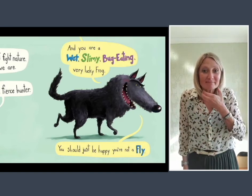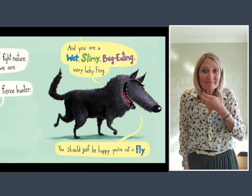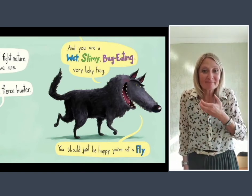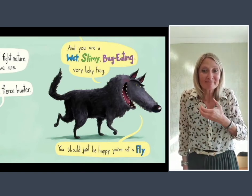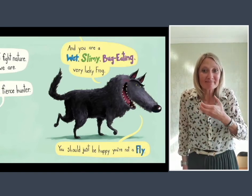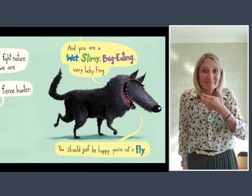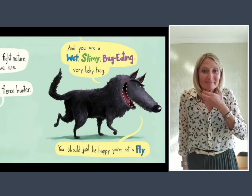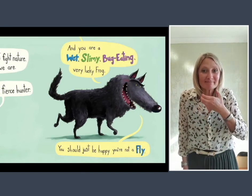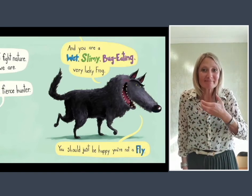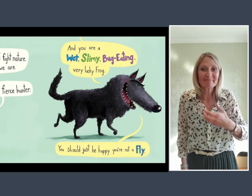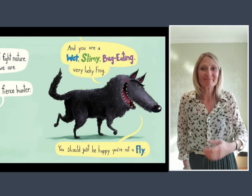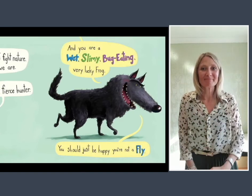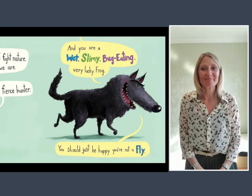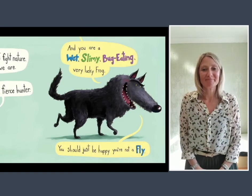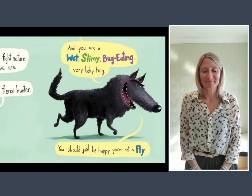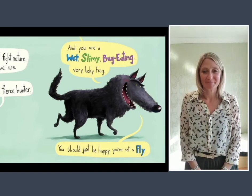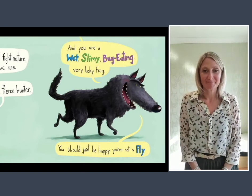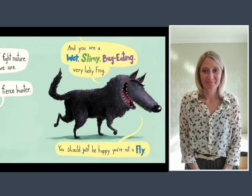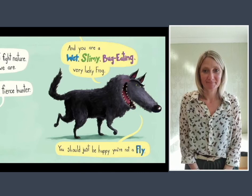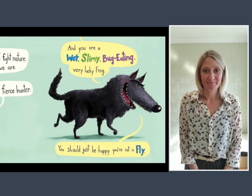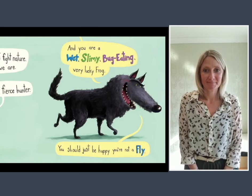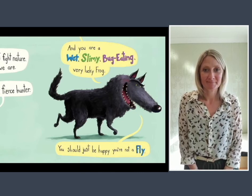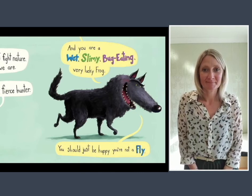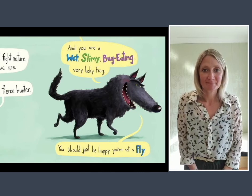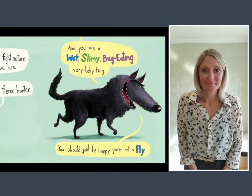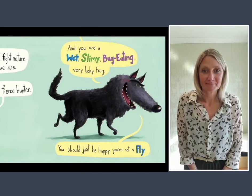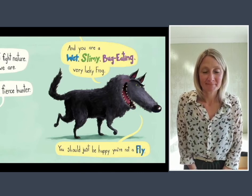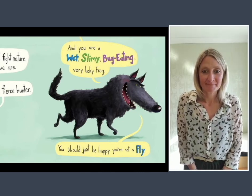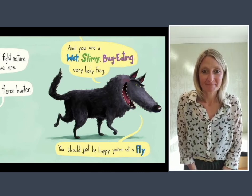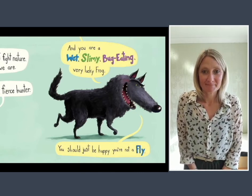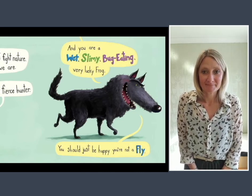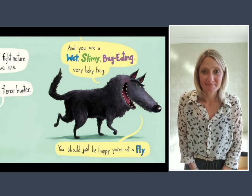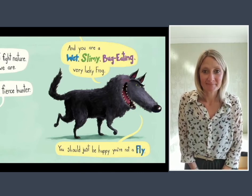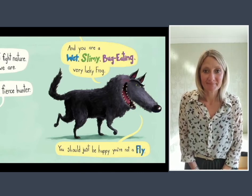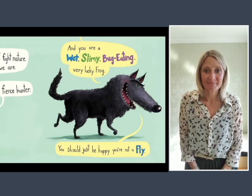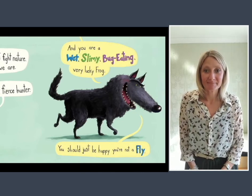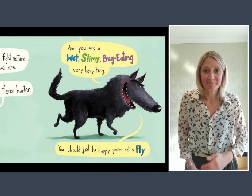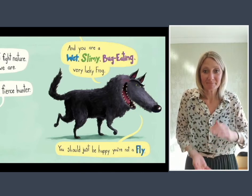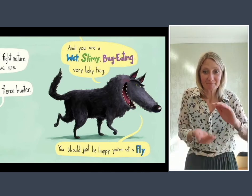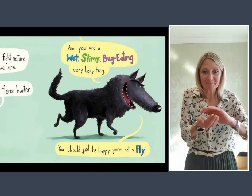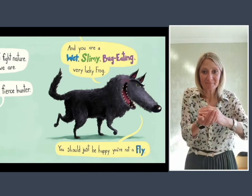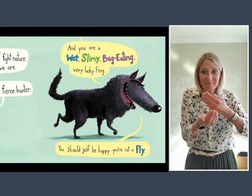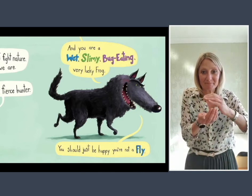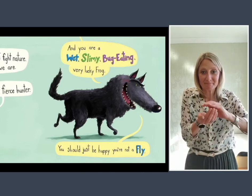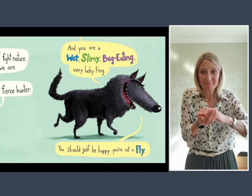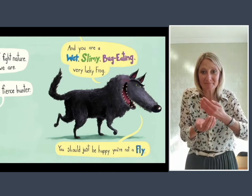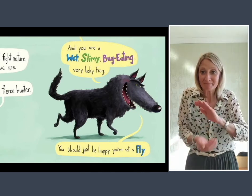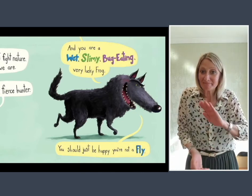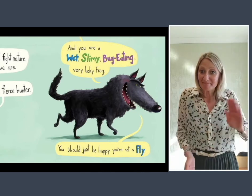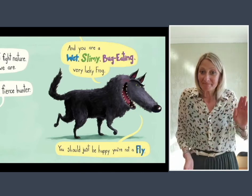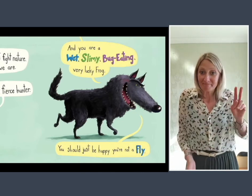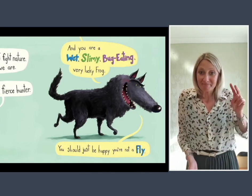very lucky frog. You should just be happy you're not a